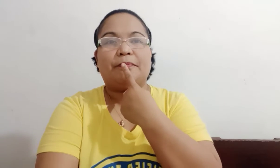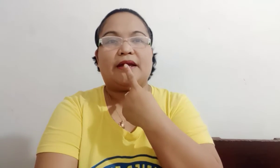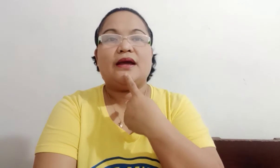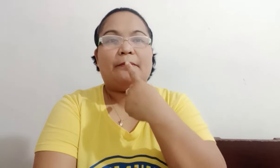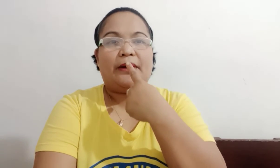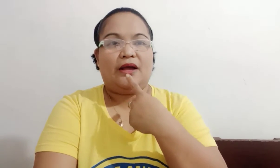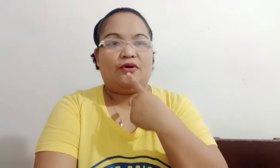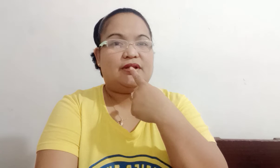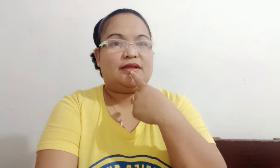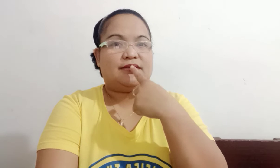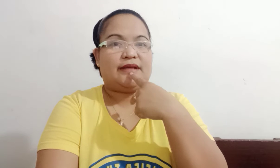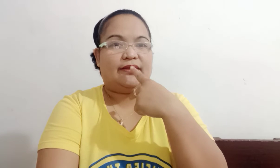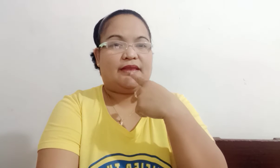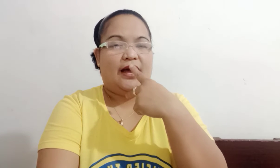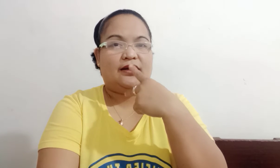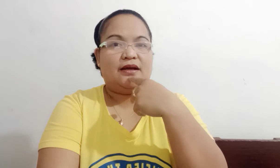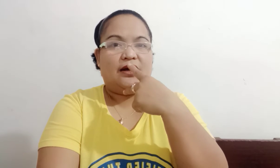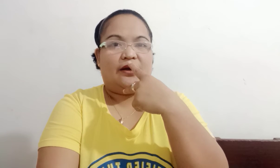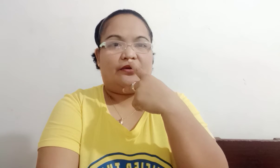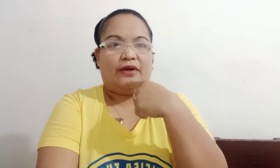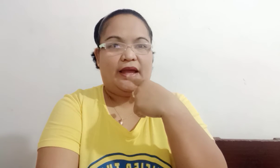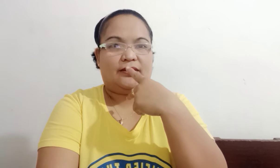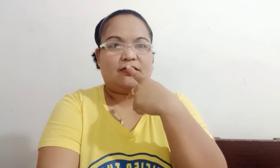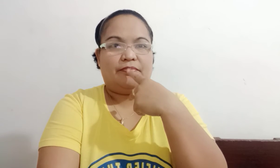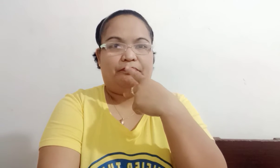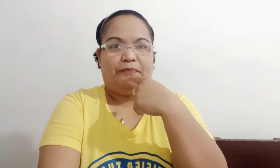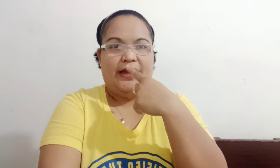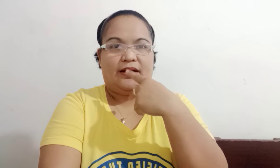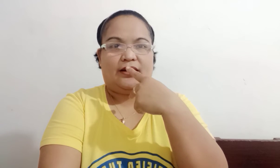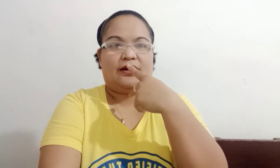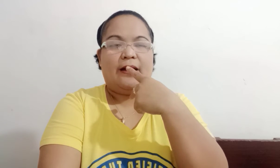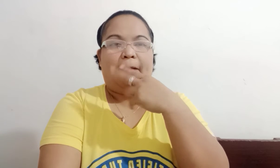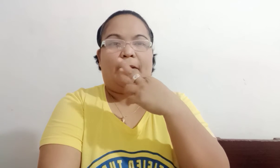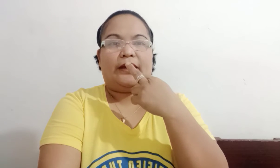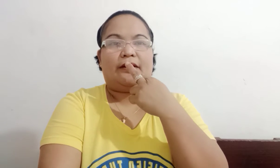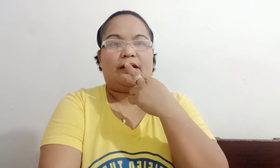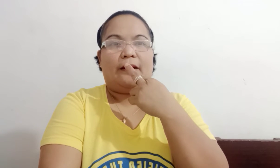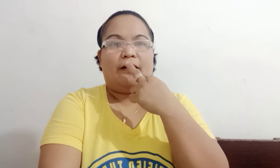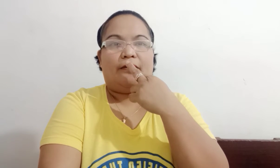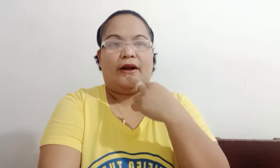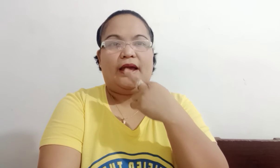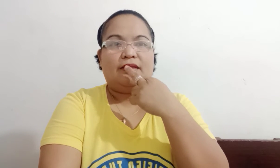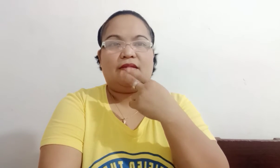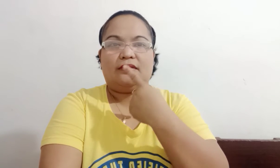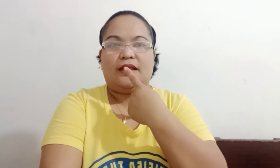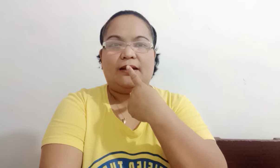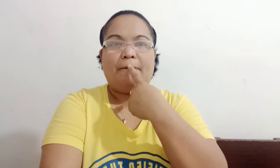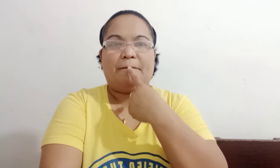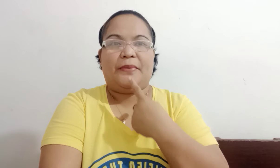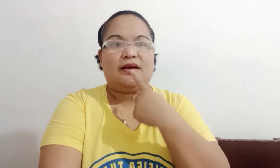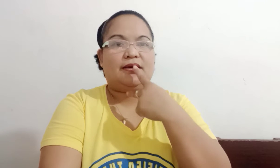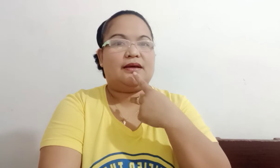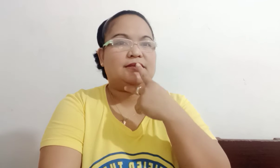P, pareho din ng sign ng red. pink, okay, red, then pink is